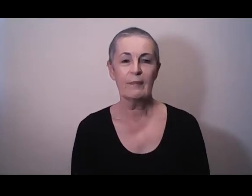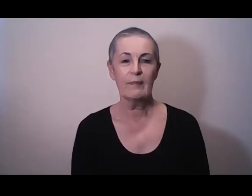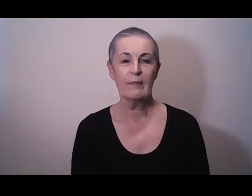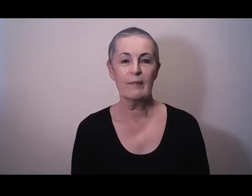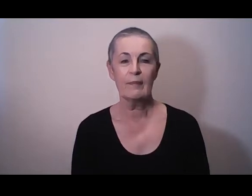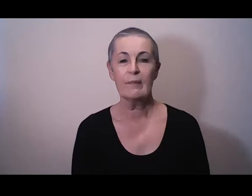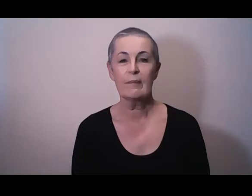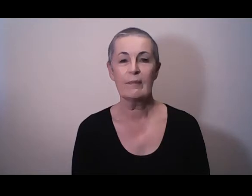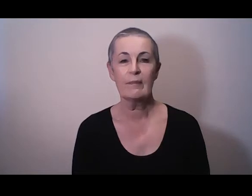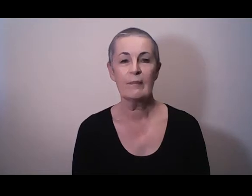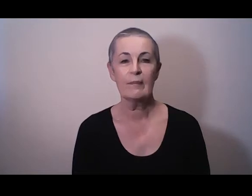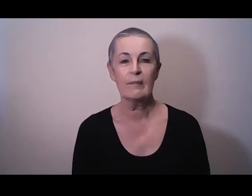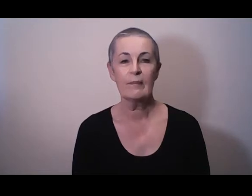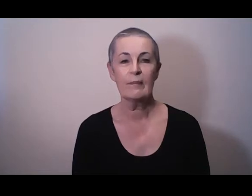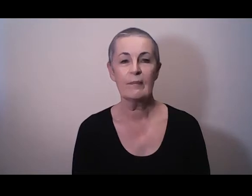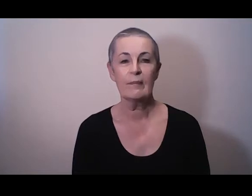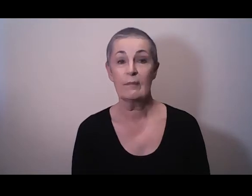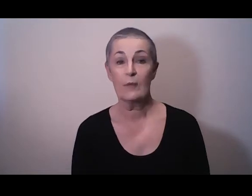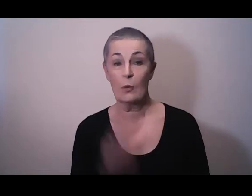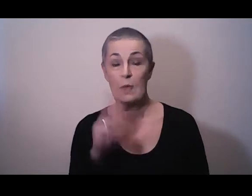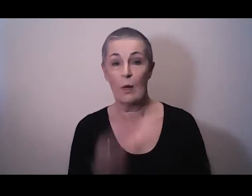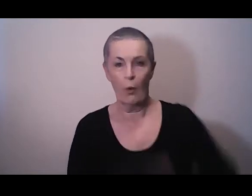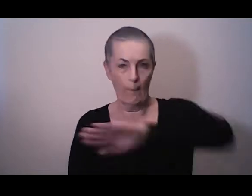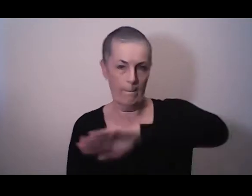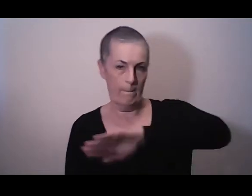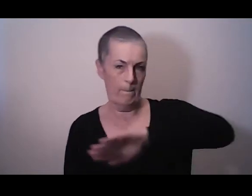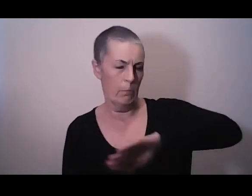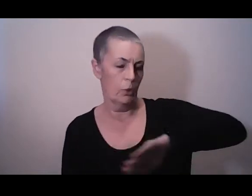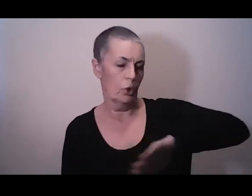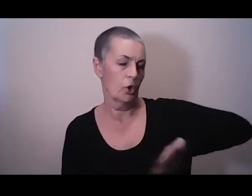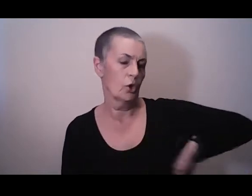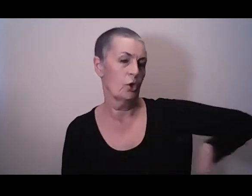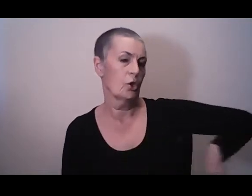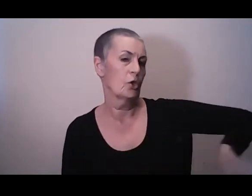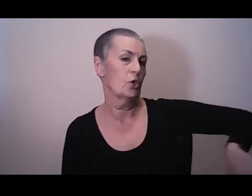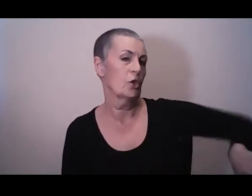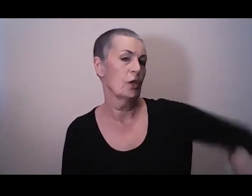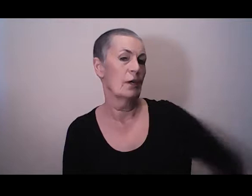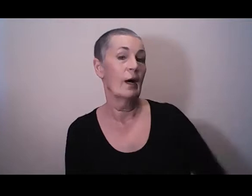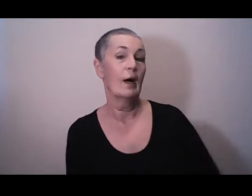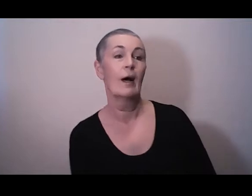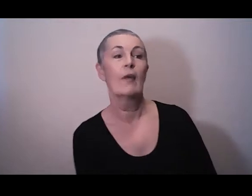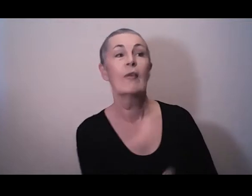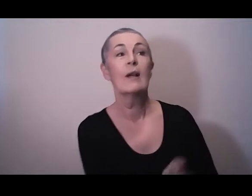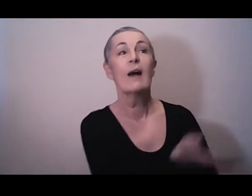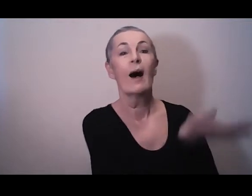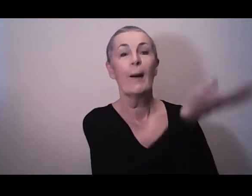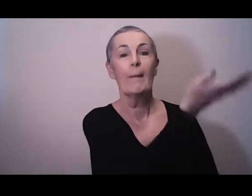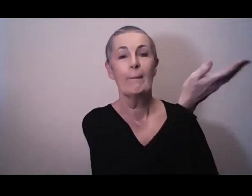And again, you see I'm pushing the energy away and raising it up with the opposite